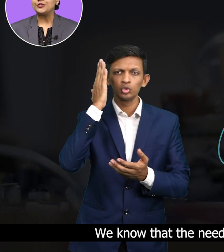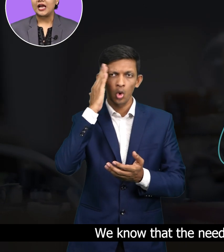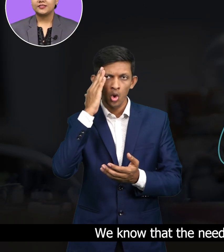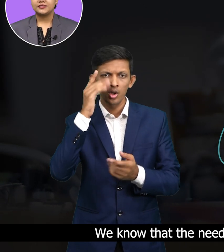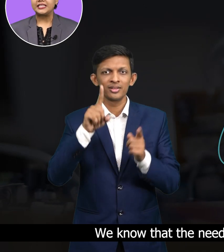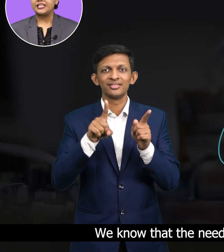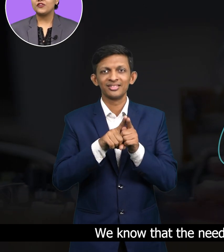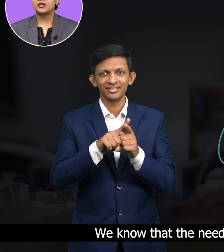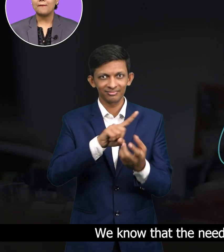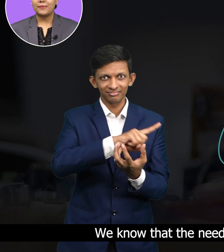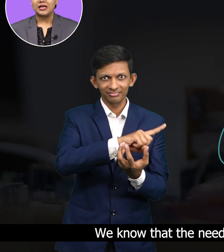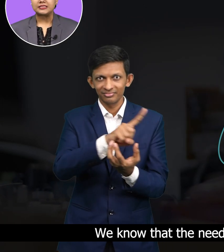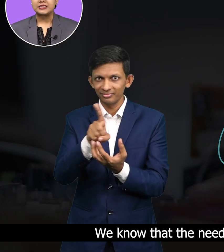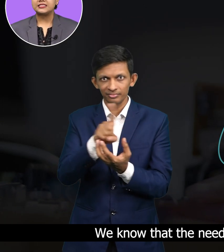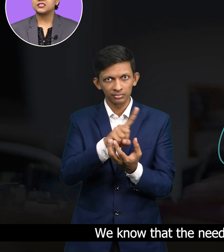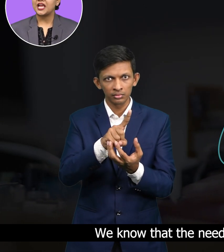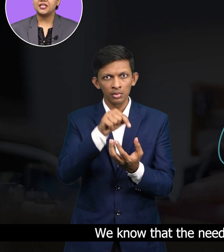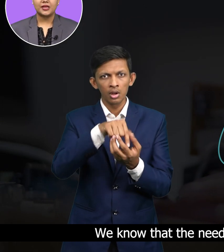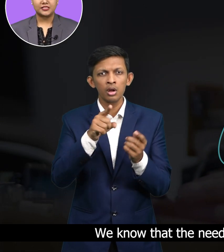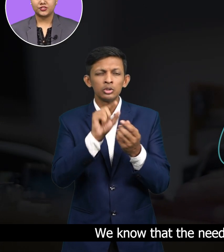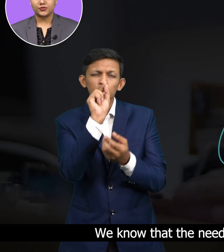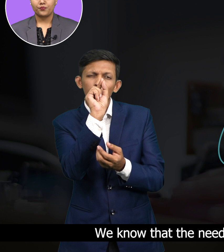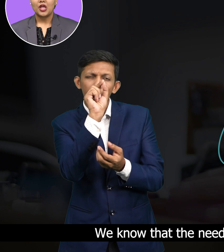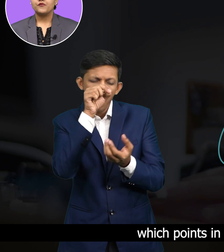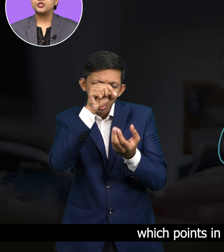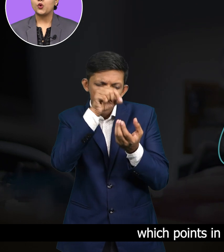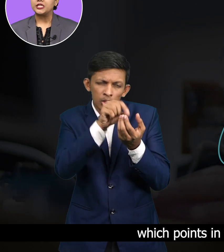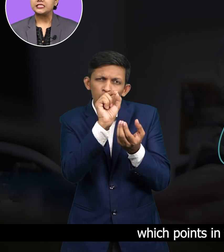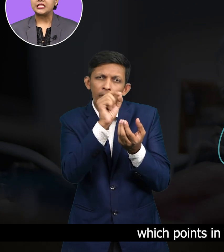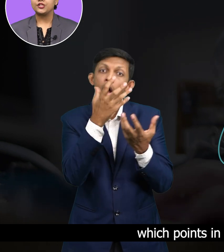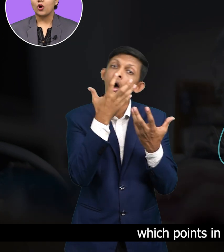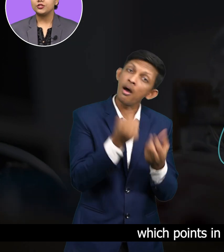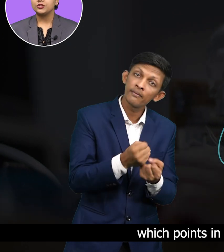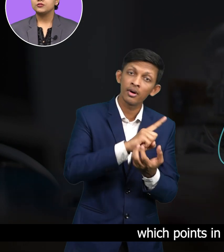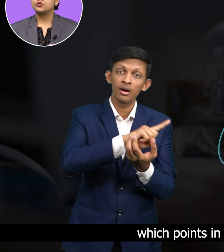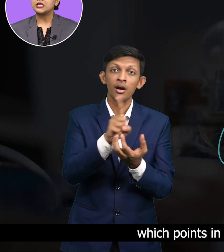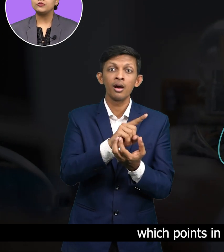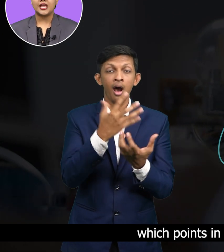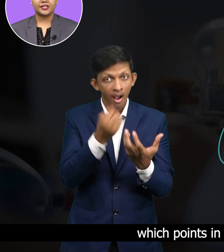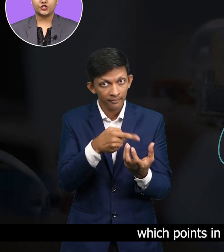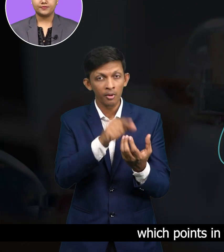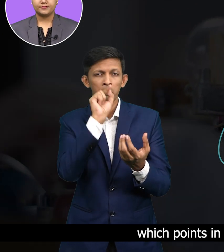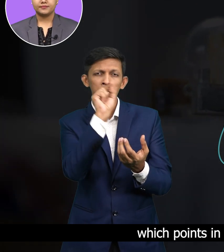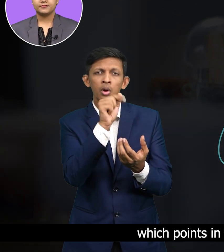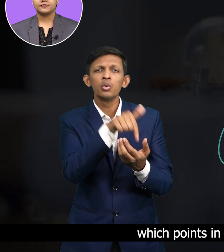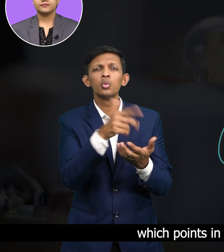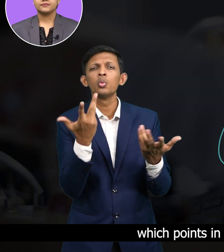We know that the needle of a compass is a tiny magnet which points in the north to south